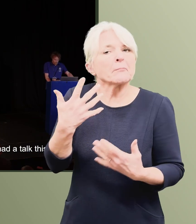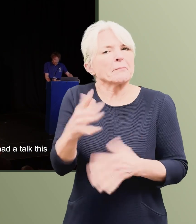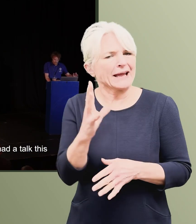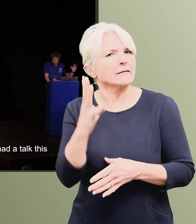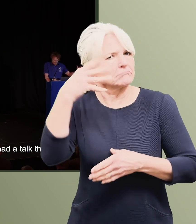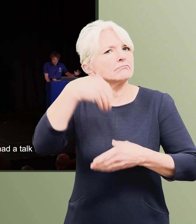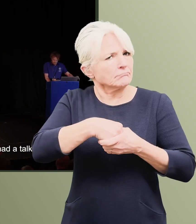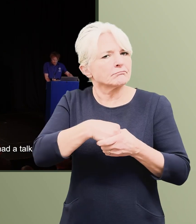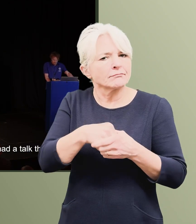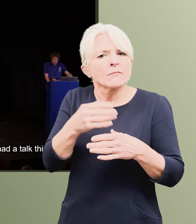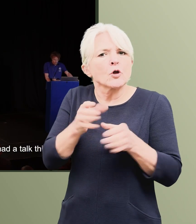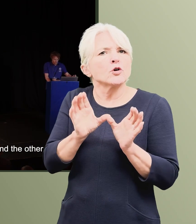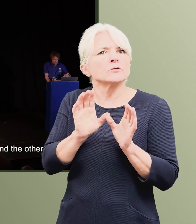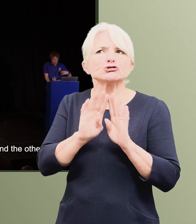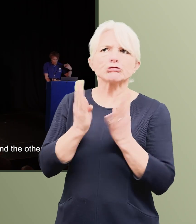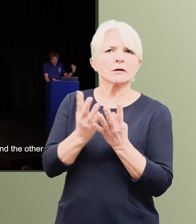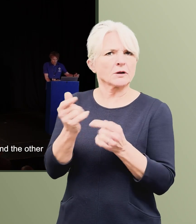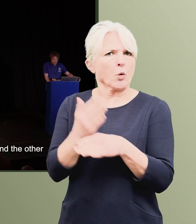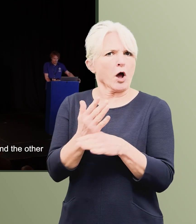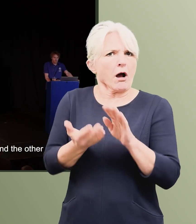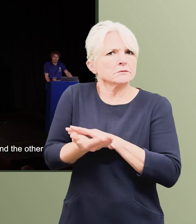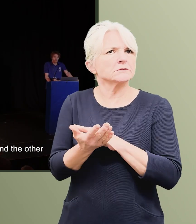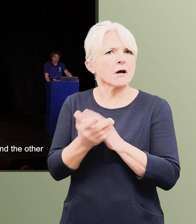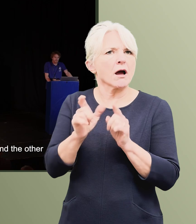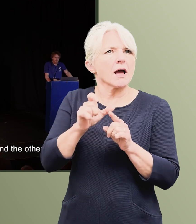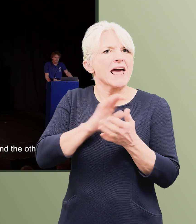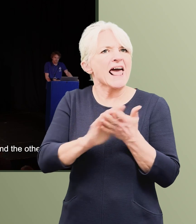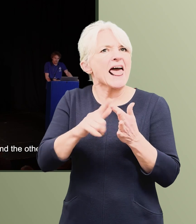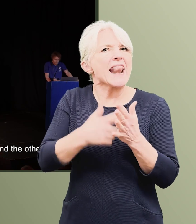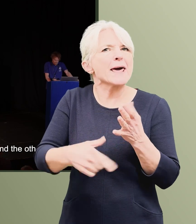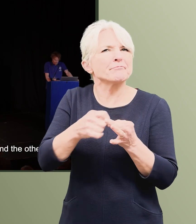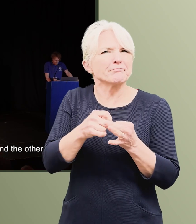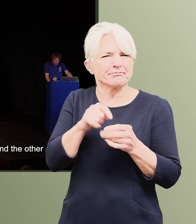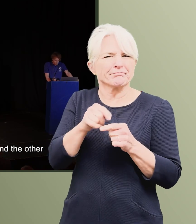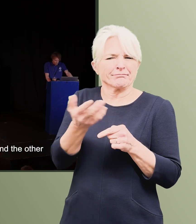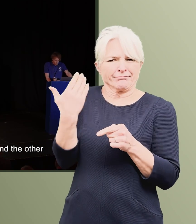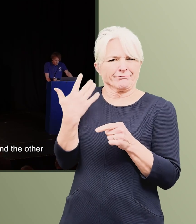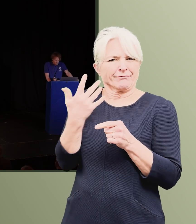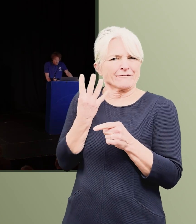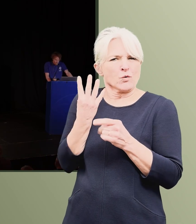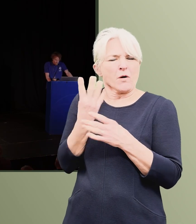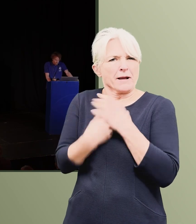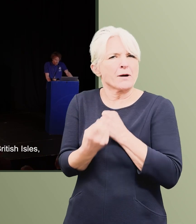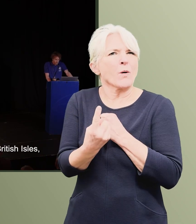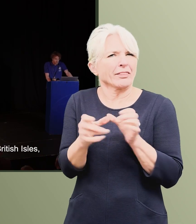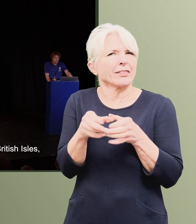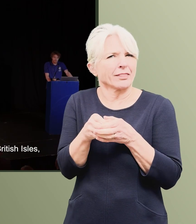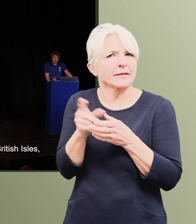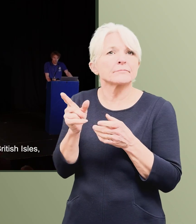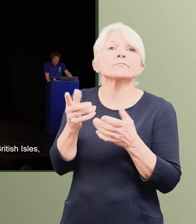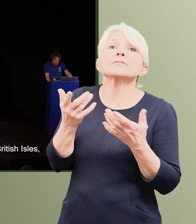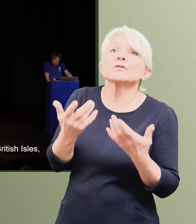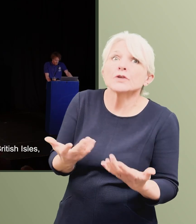talk this morning, so he's part of the successor to the Ddiwrnod Archaeological Trust and the other trusts as well. So he is